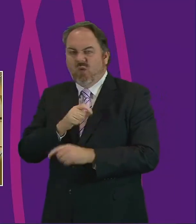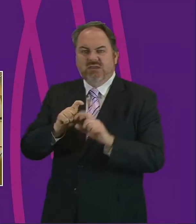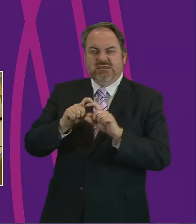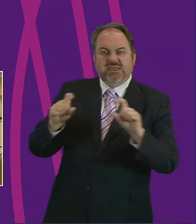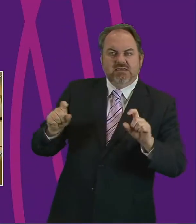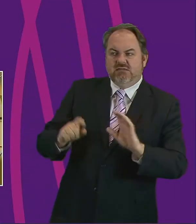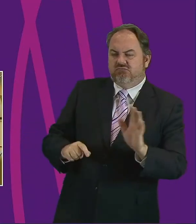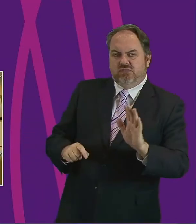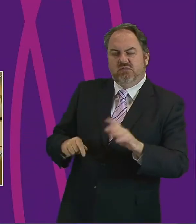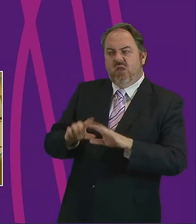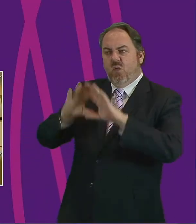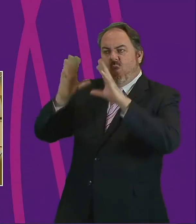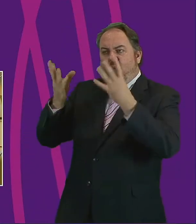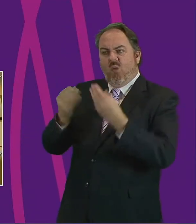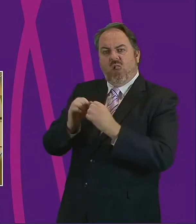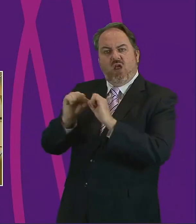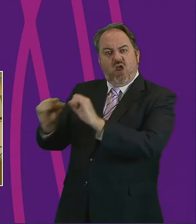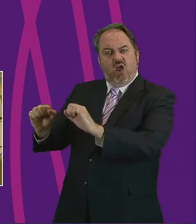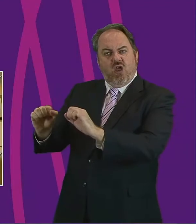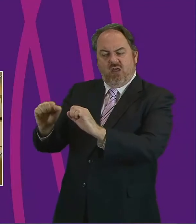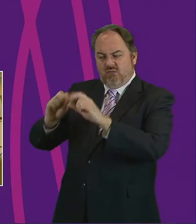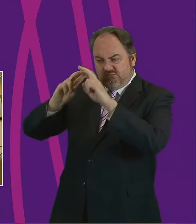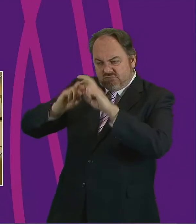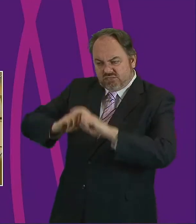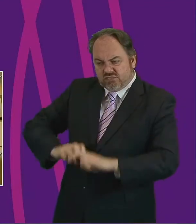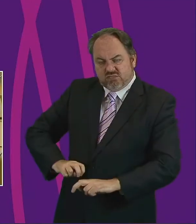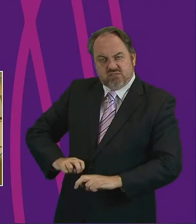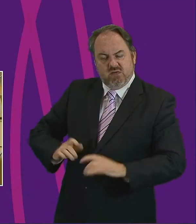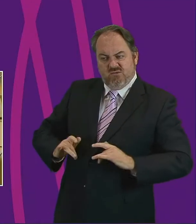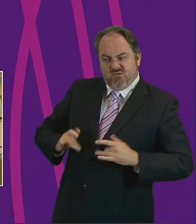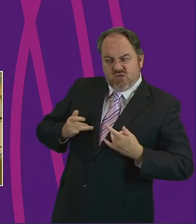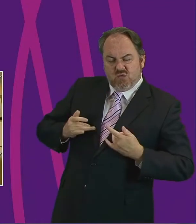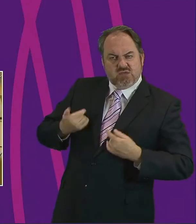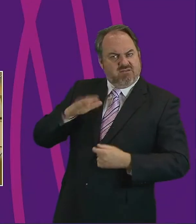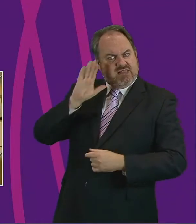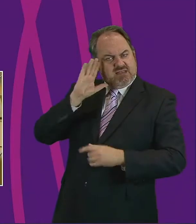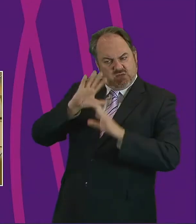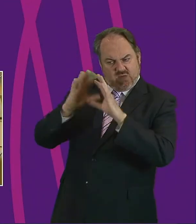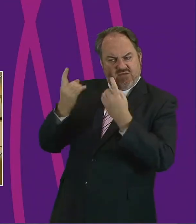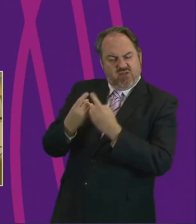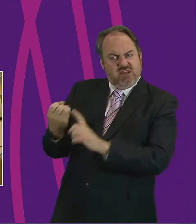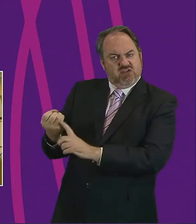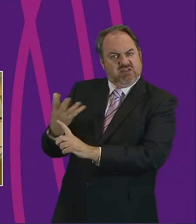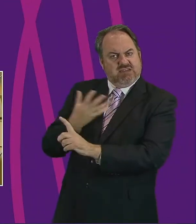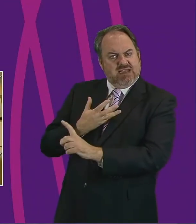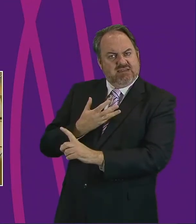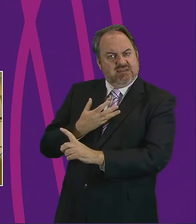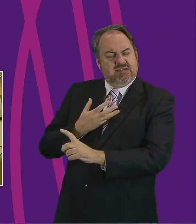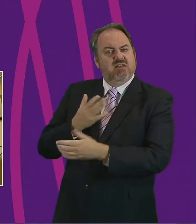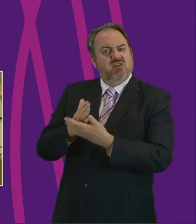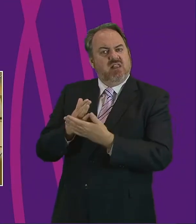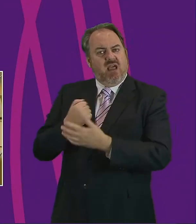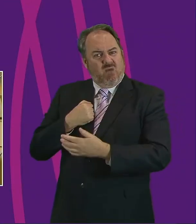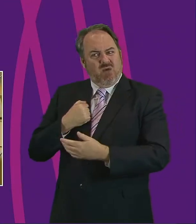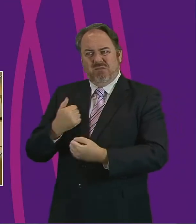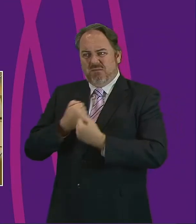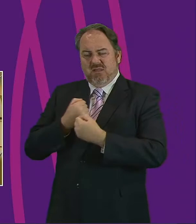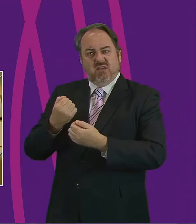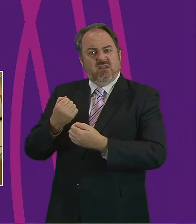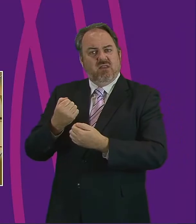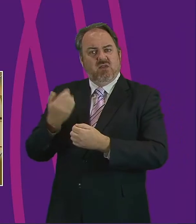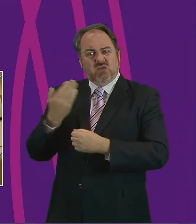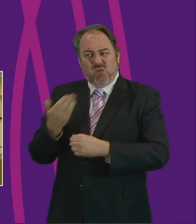particular argument. I want to get schools back to normal as quickly as possible. I want to get our economy back to normal as quickly